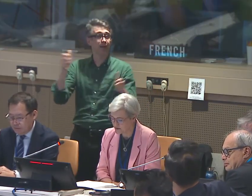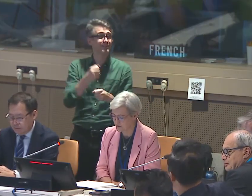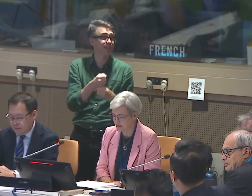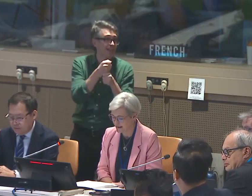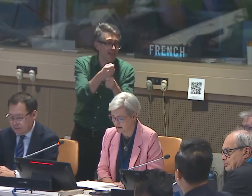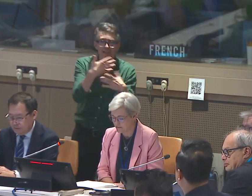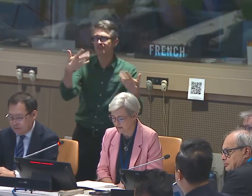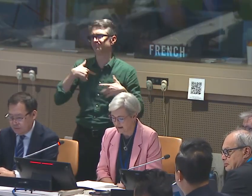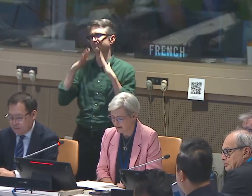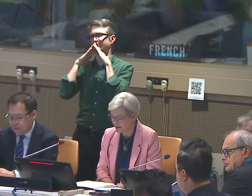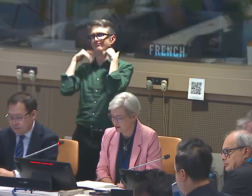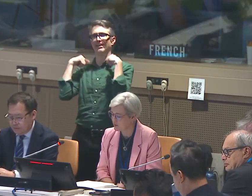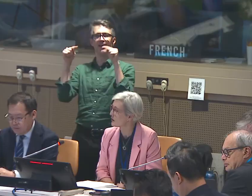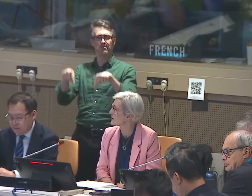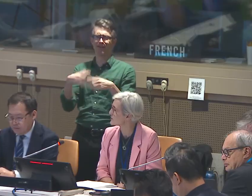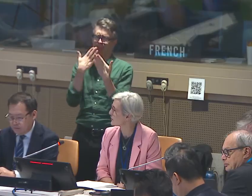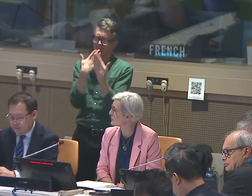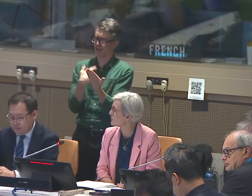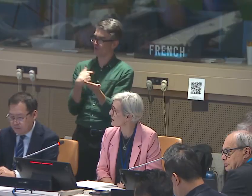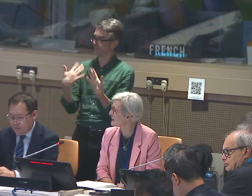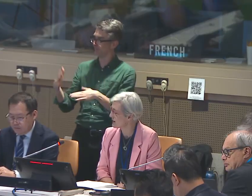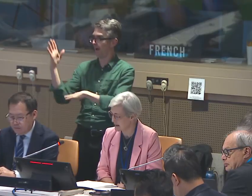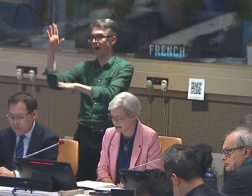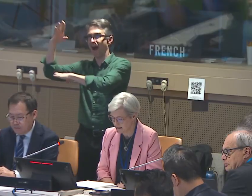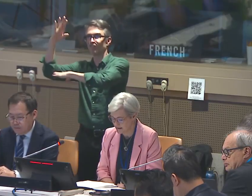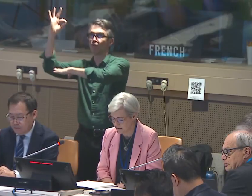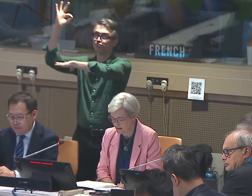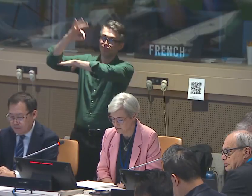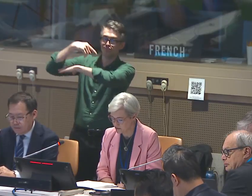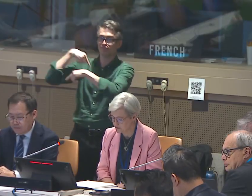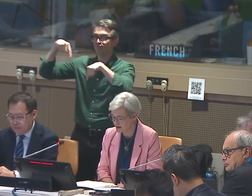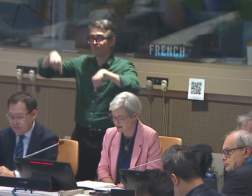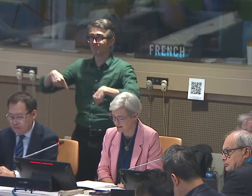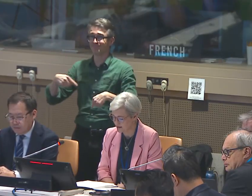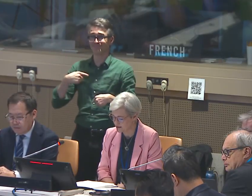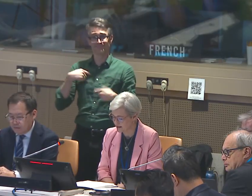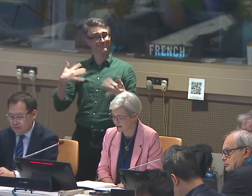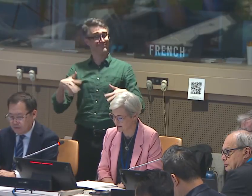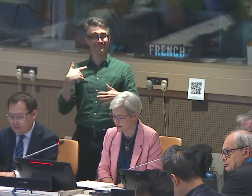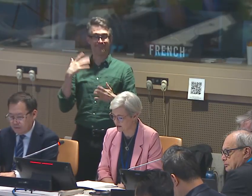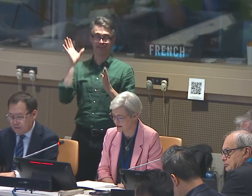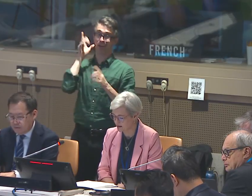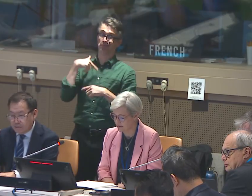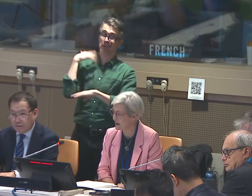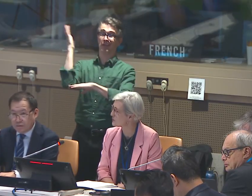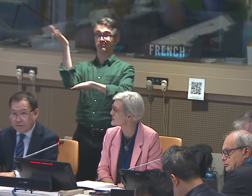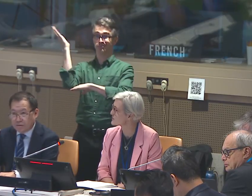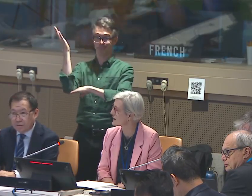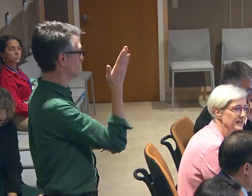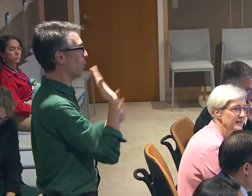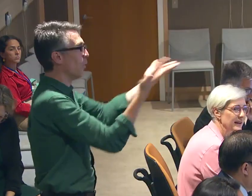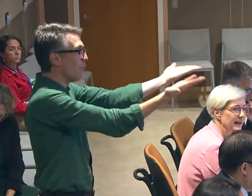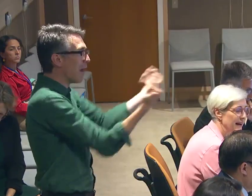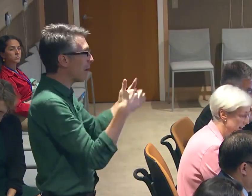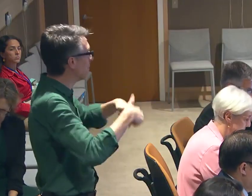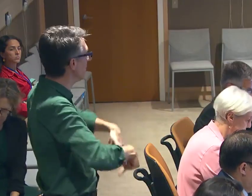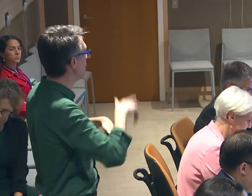Good afternoon, and thank you very much also from my side for joining us at today's side event on